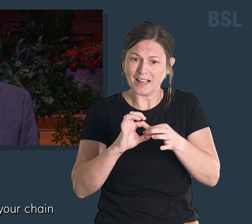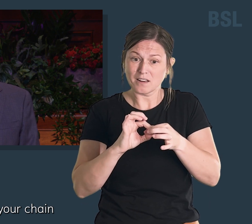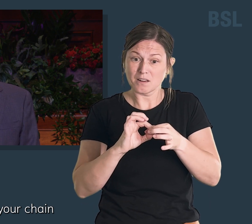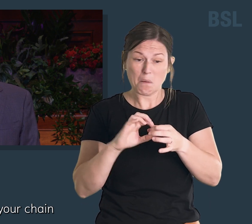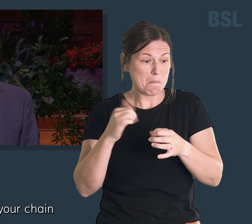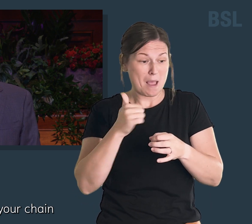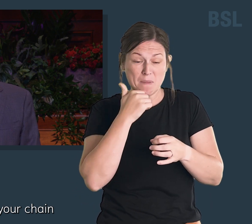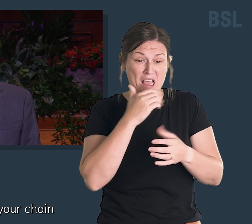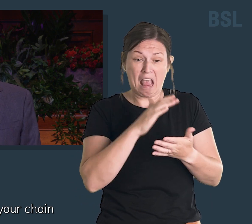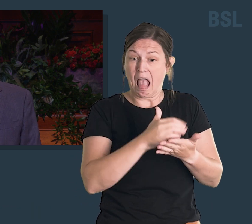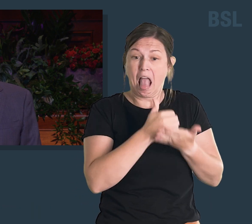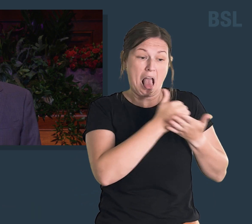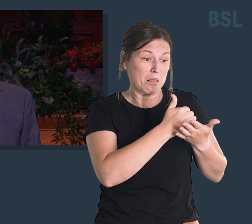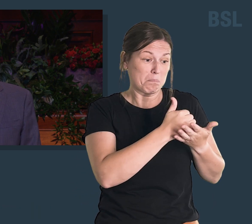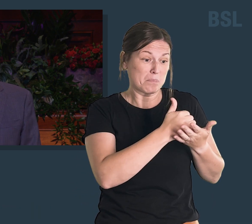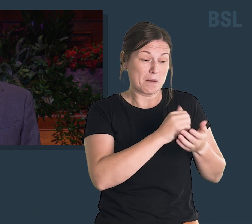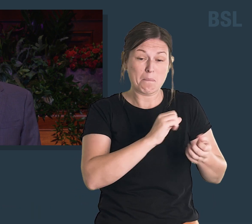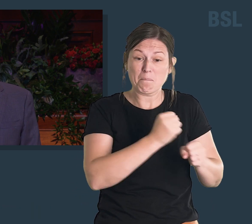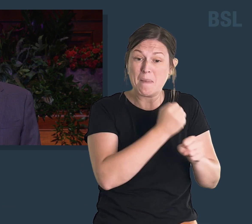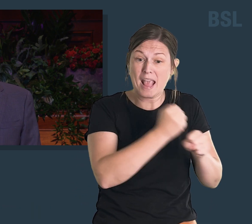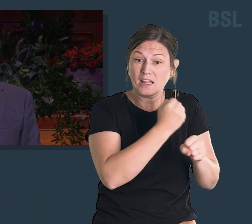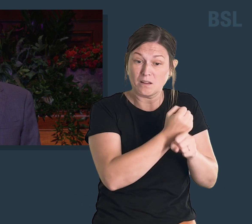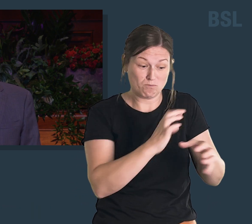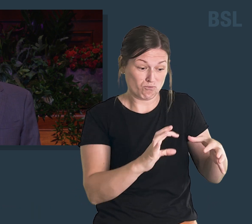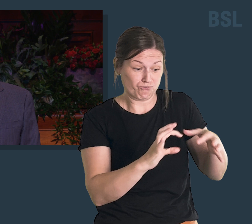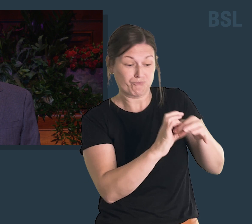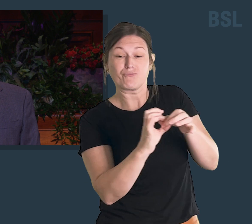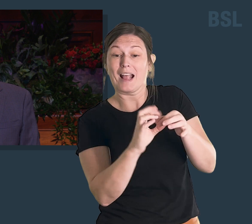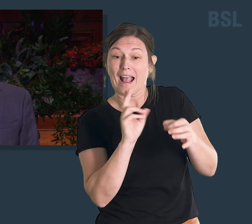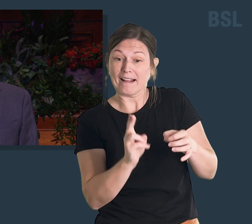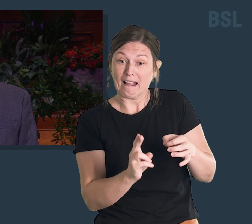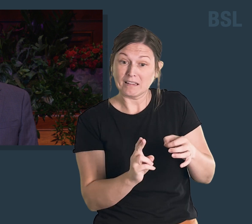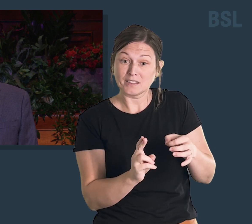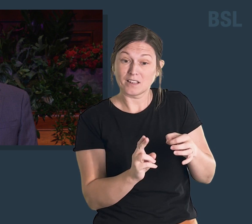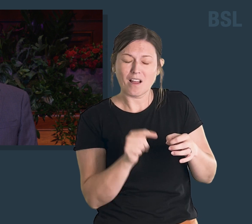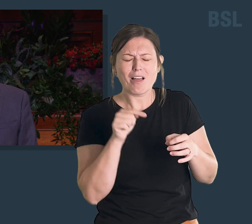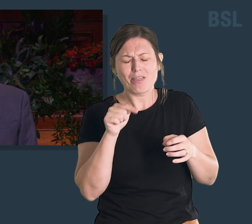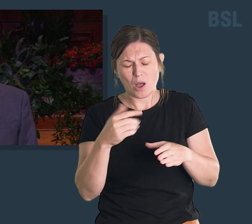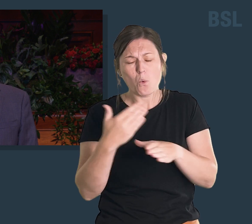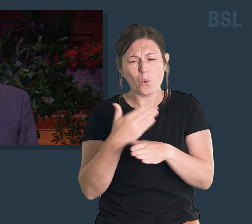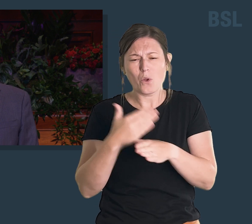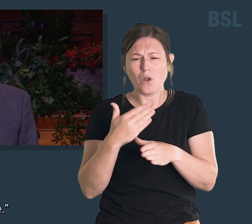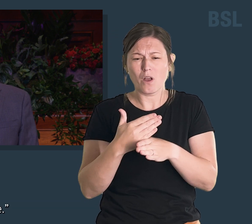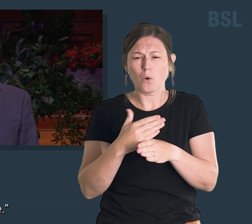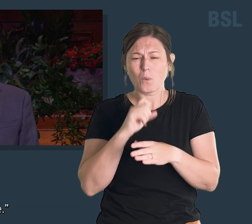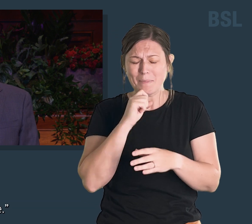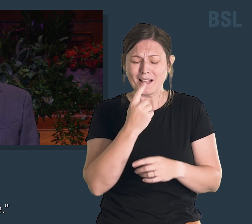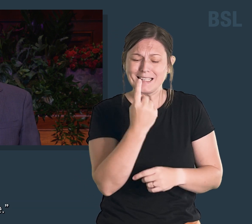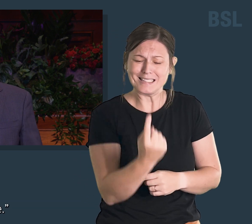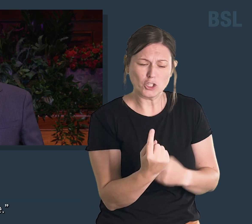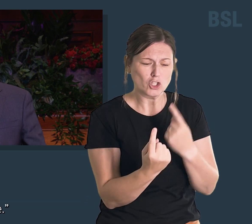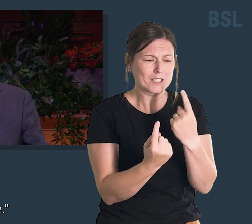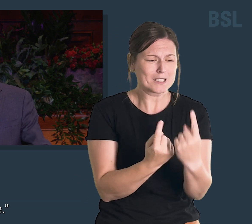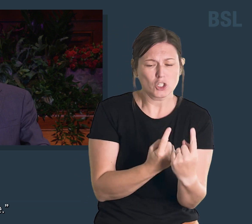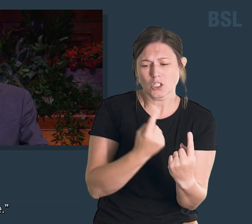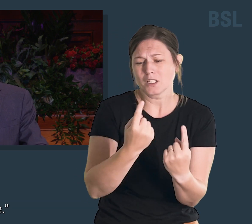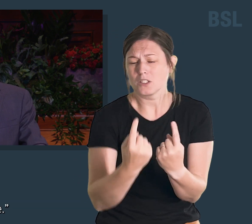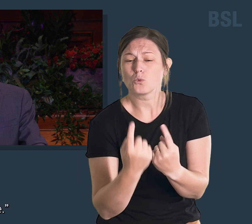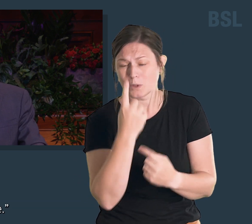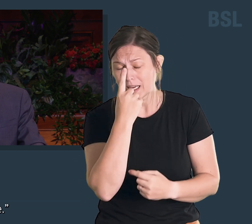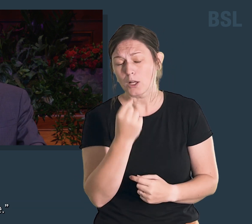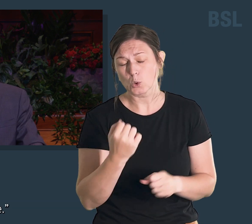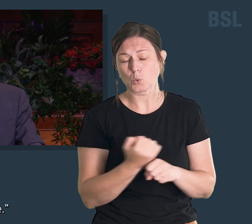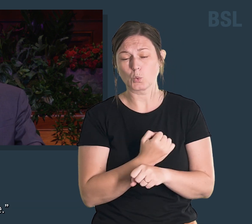strength to your chain and perhaps even help restore the broken links. That work will be accomplished